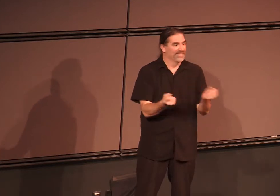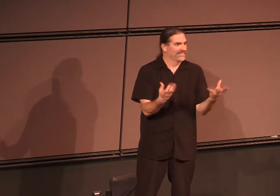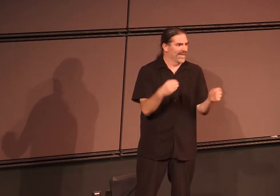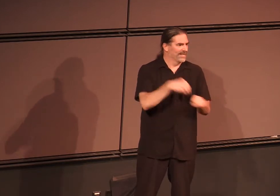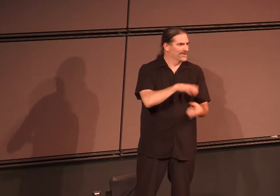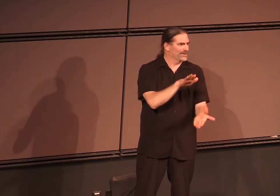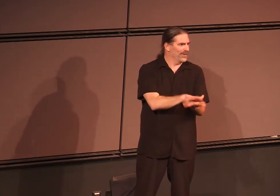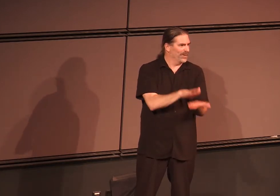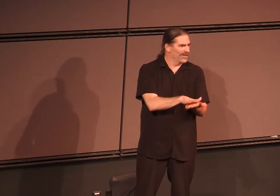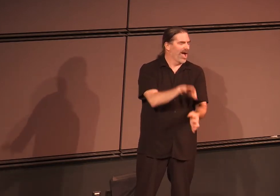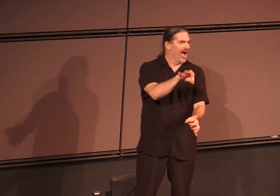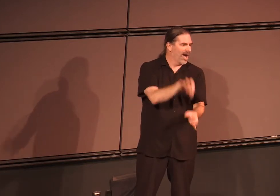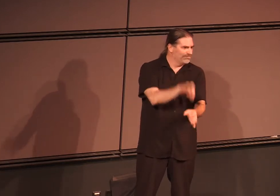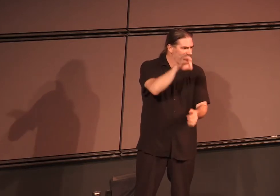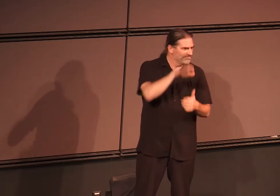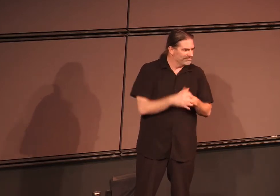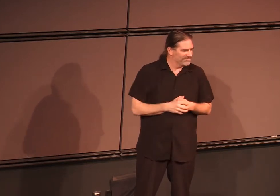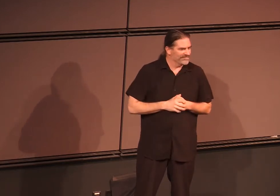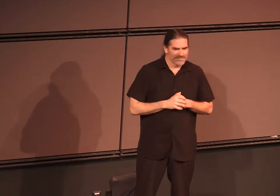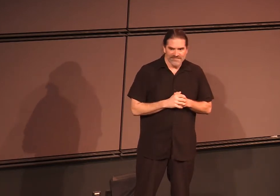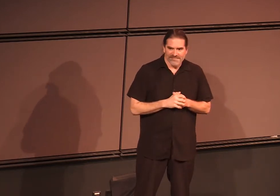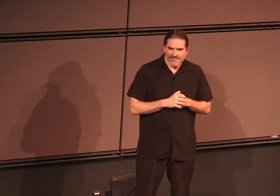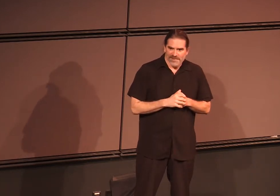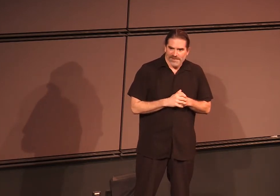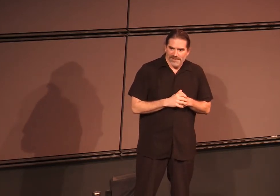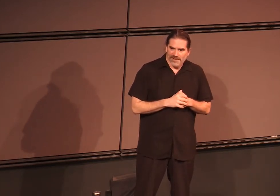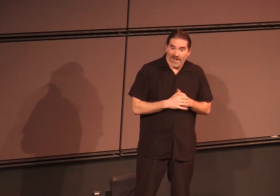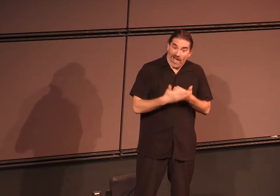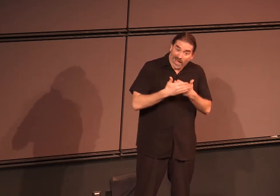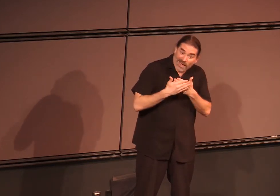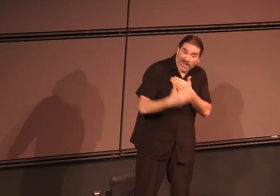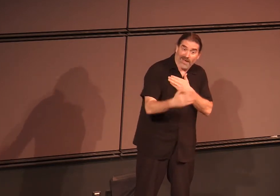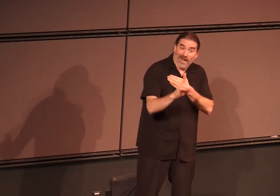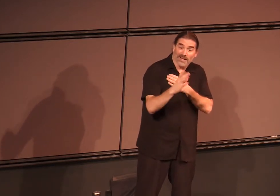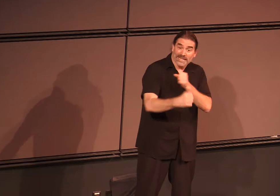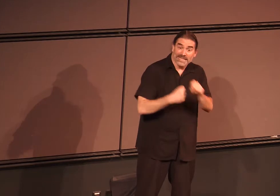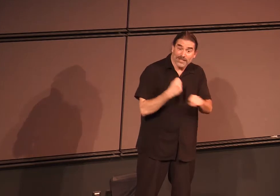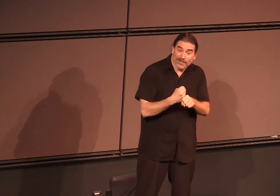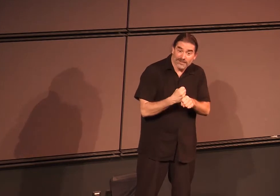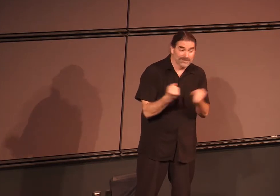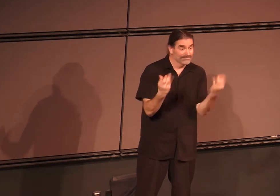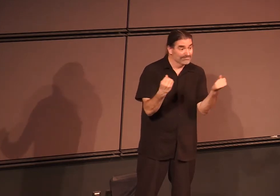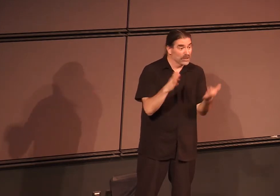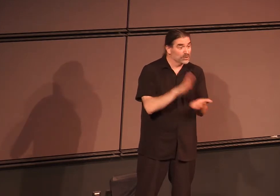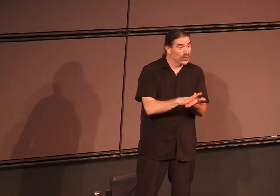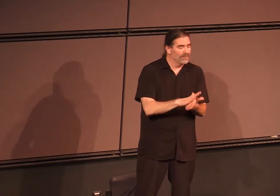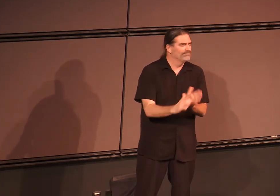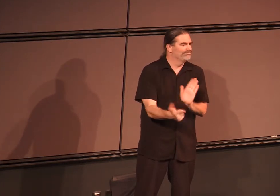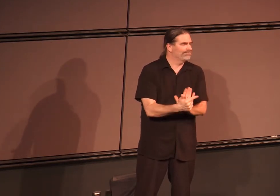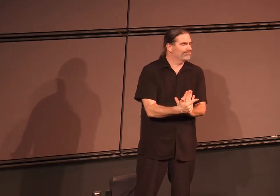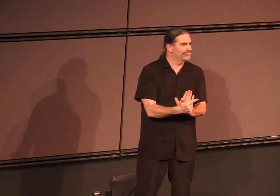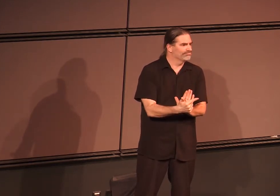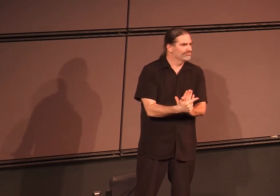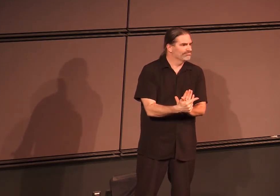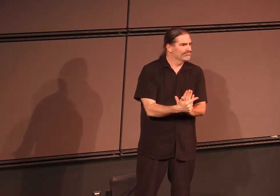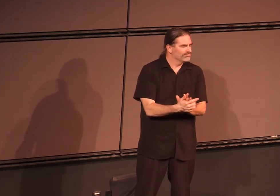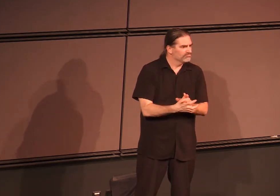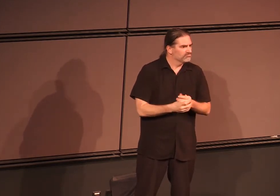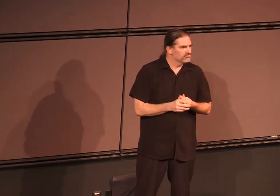So what they did was they banned sign language in the schools. That's what they voted for. And it was banned for the next